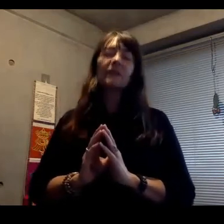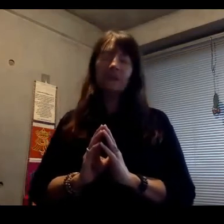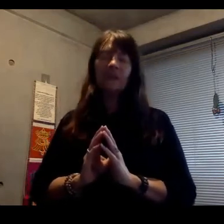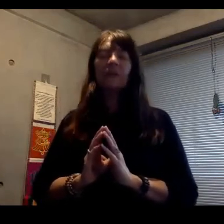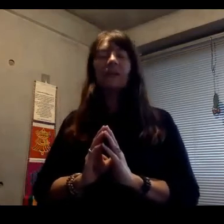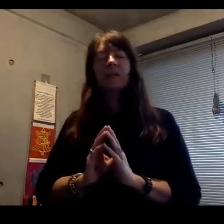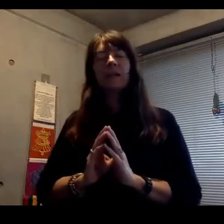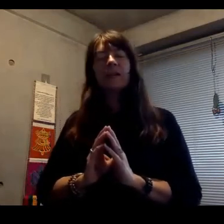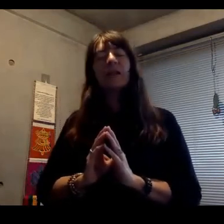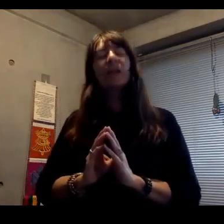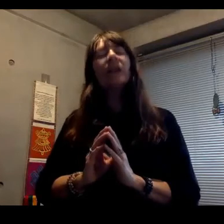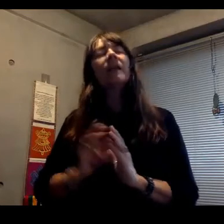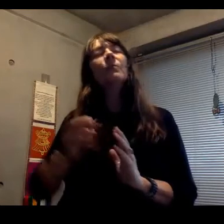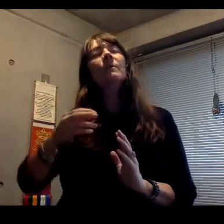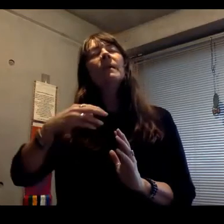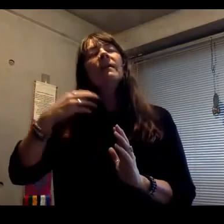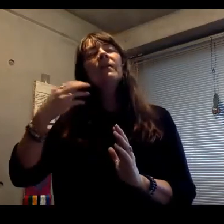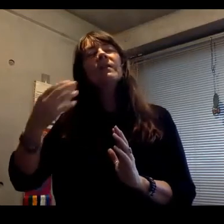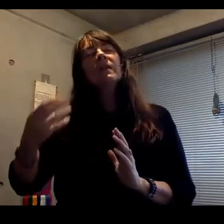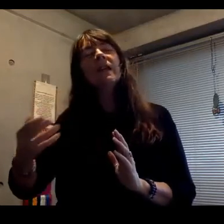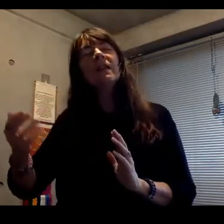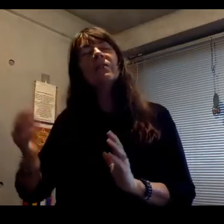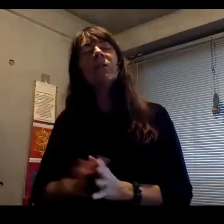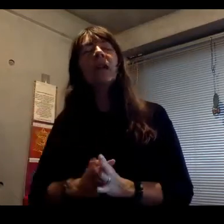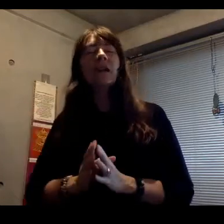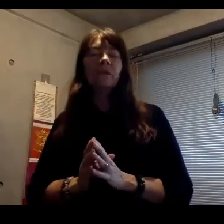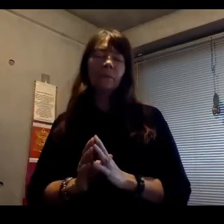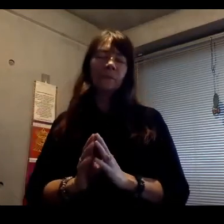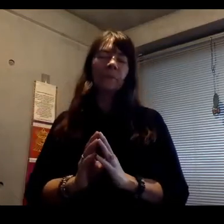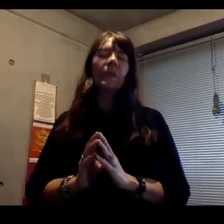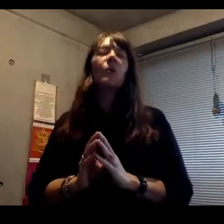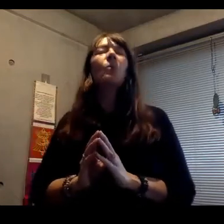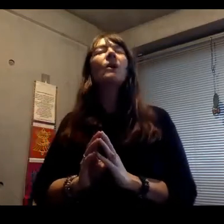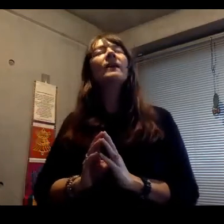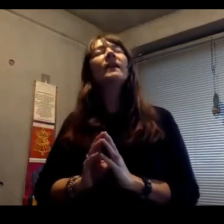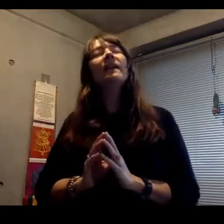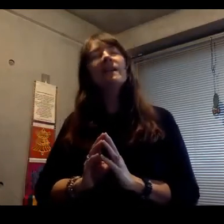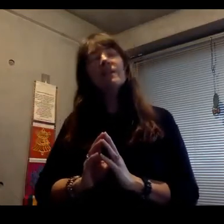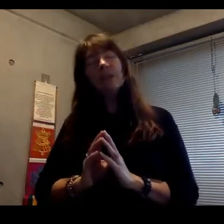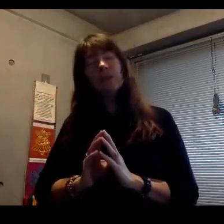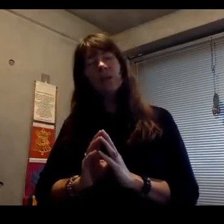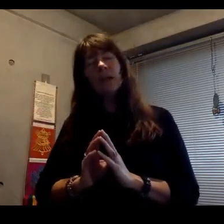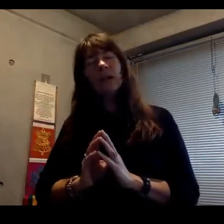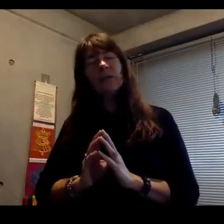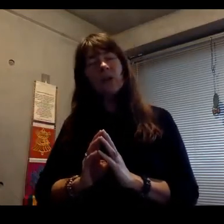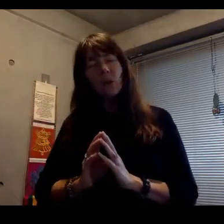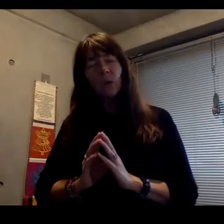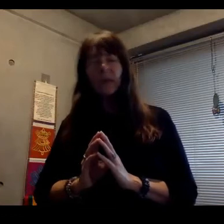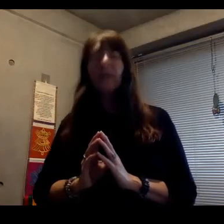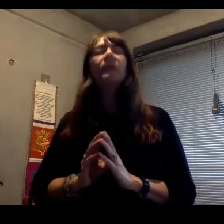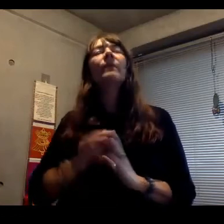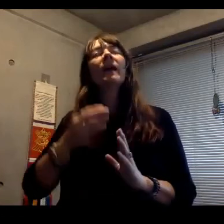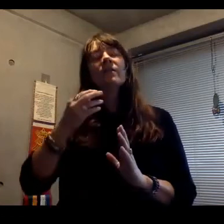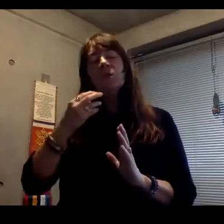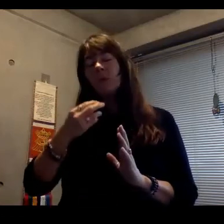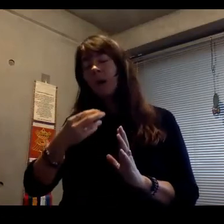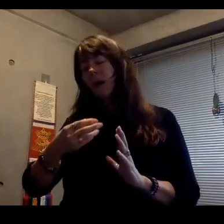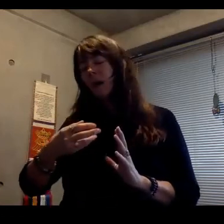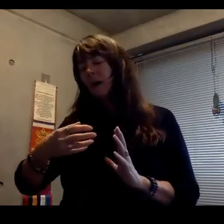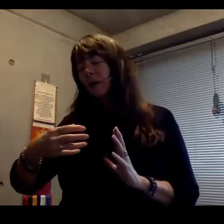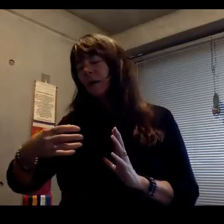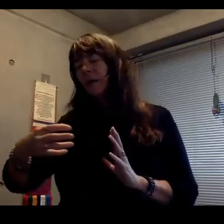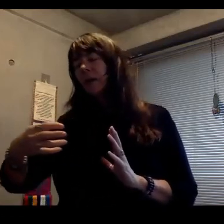the end point? Yes. It would be this ease through life. Walking easily through life, knowing that